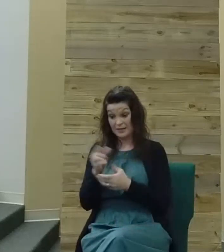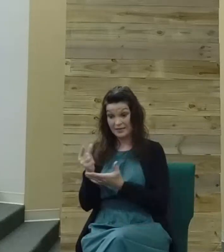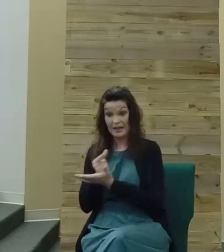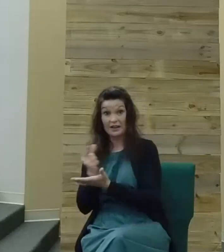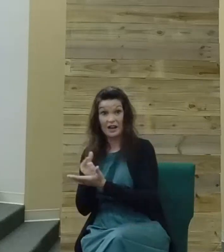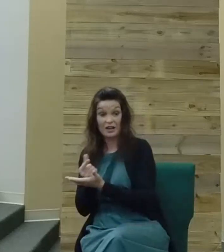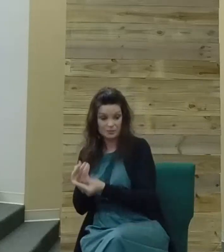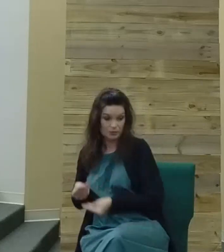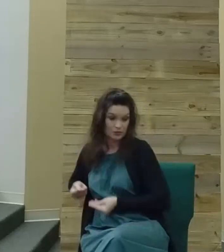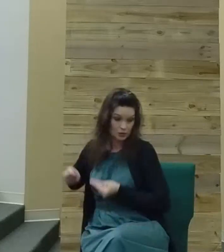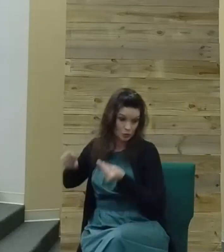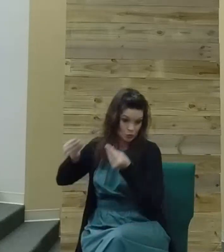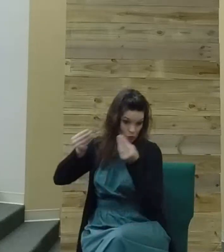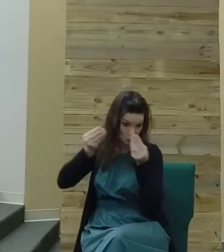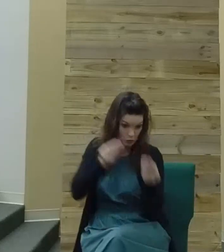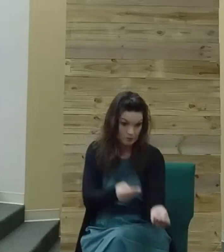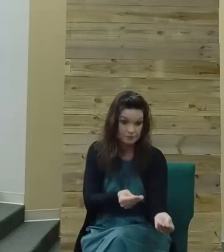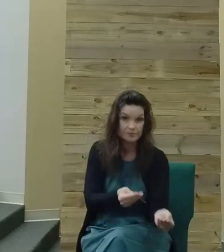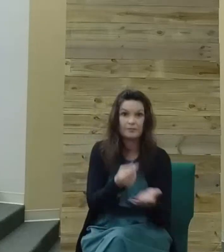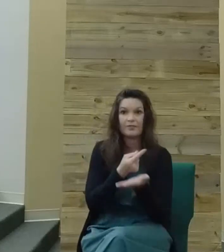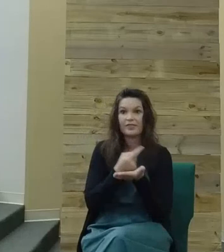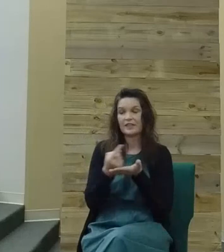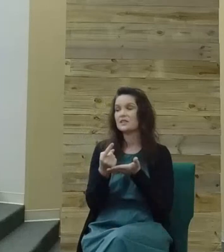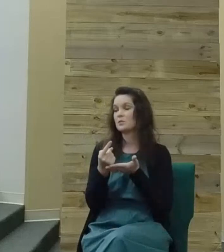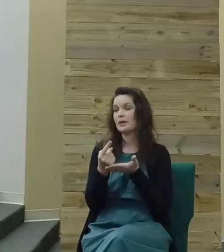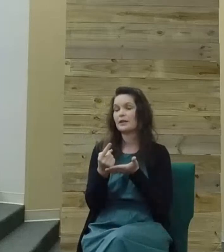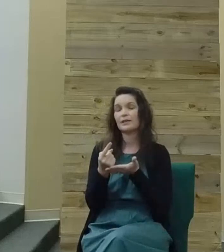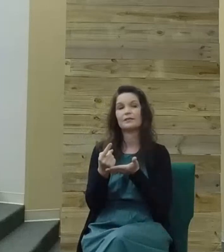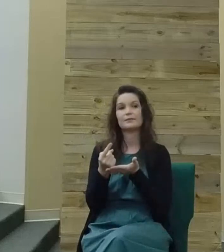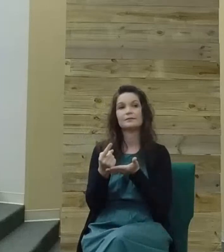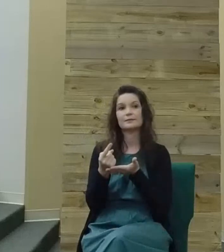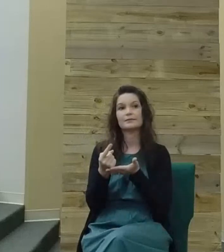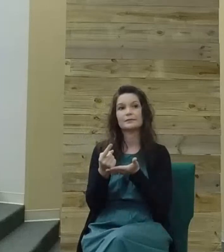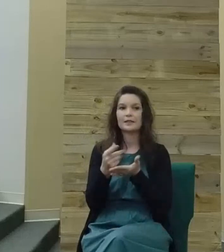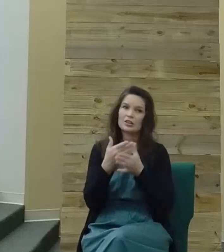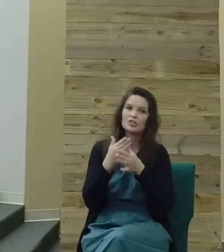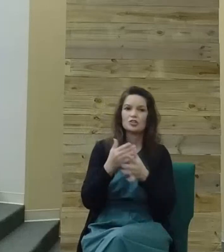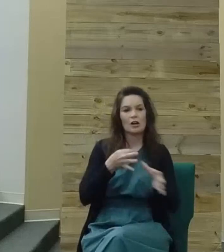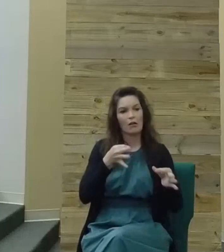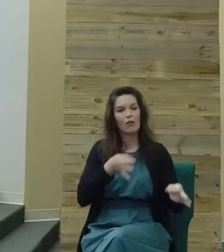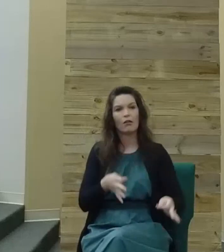the message of reconciliation to them this week?